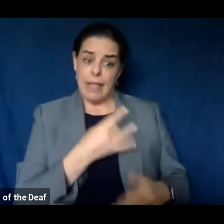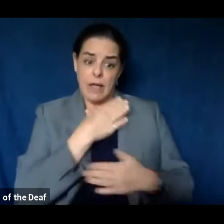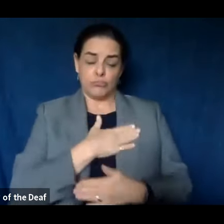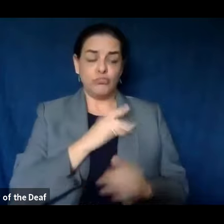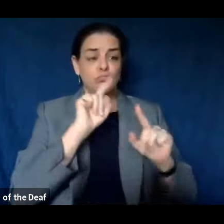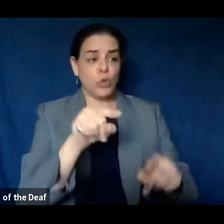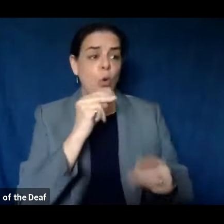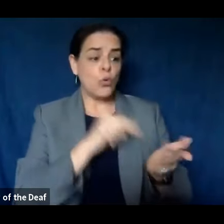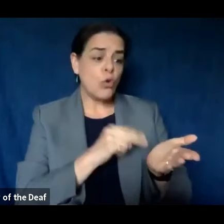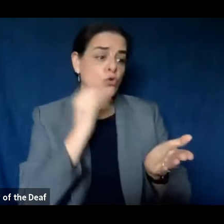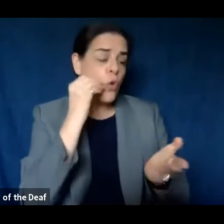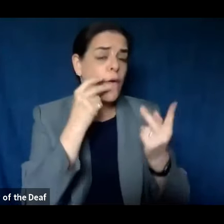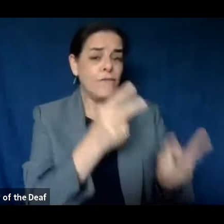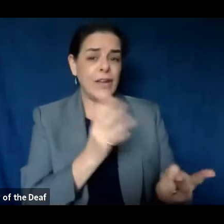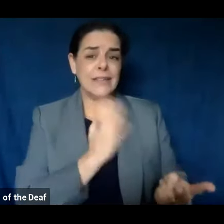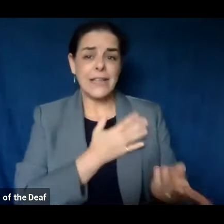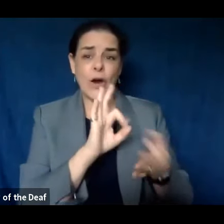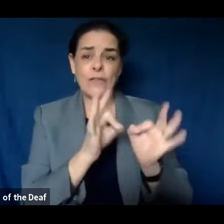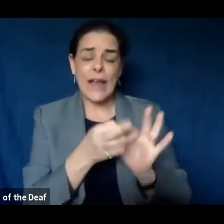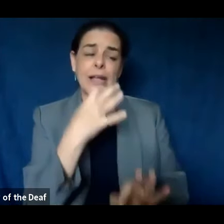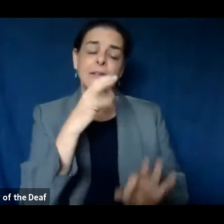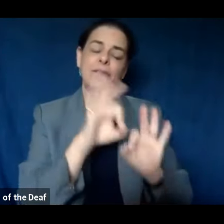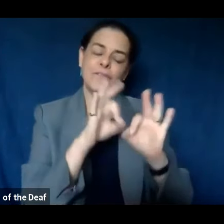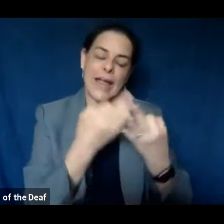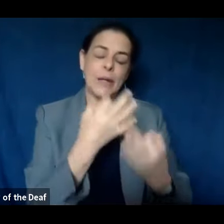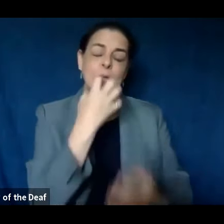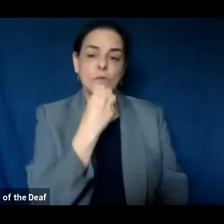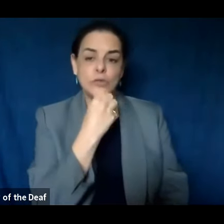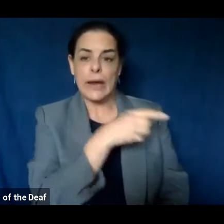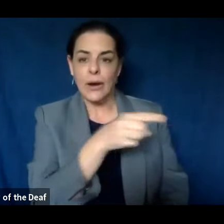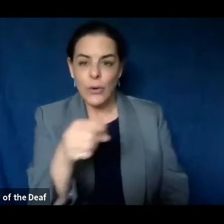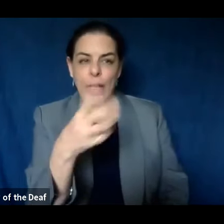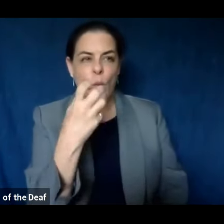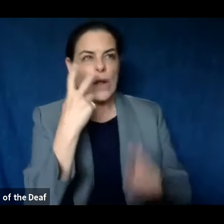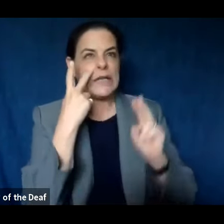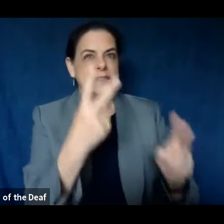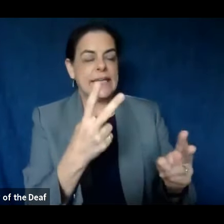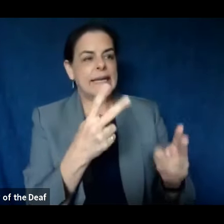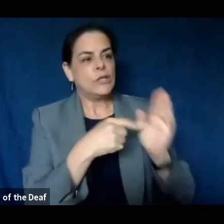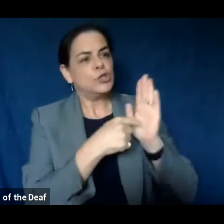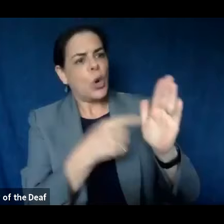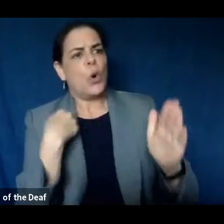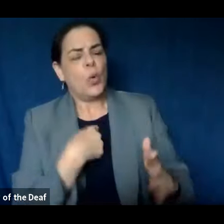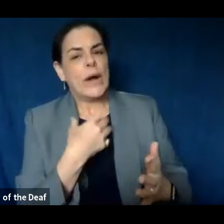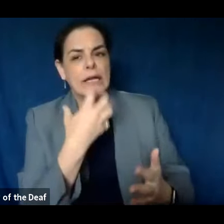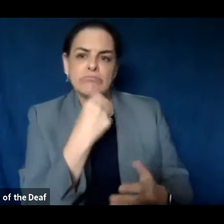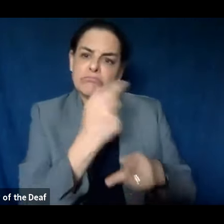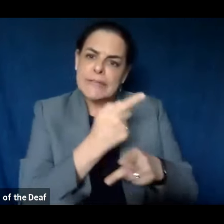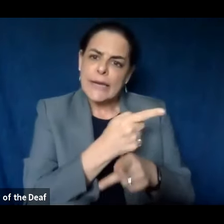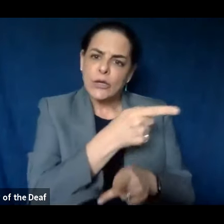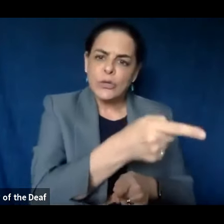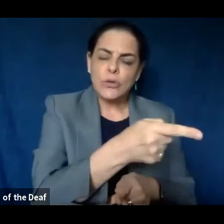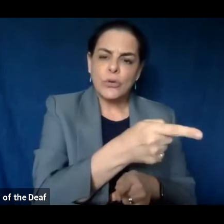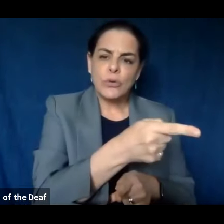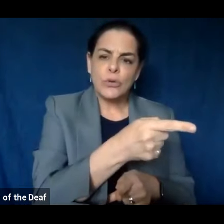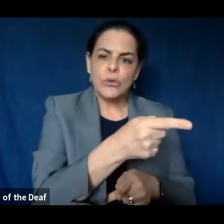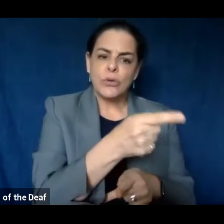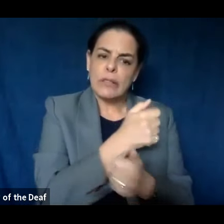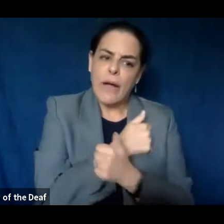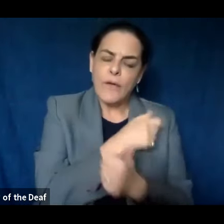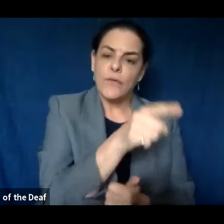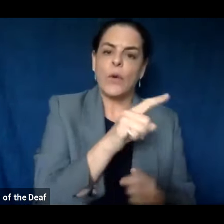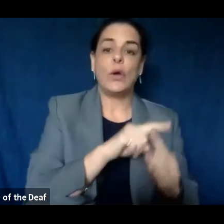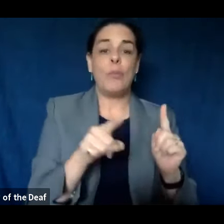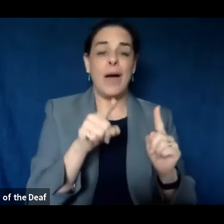in nursing homes. They mean a lot to us, and we want to go see them and demonstrate how much we care for them. But they're also our most vulnerable